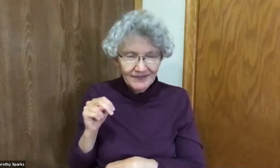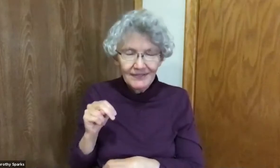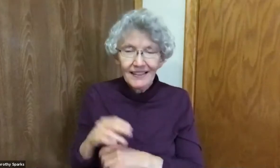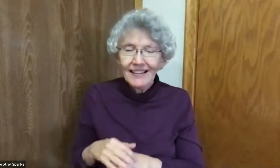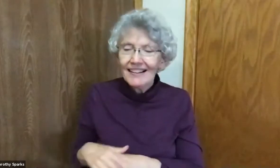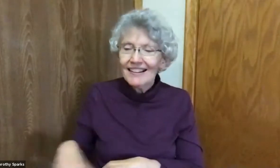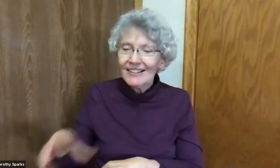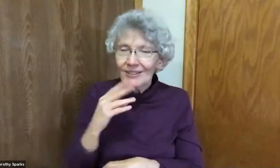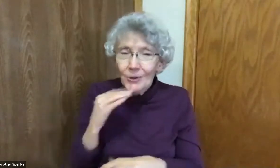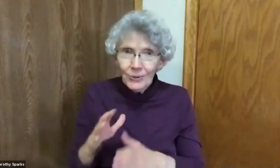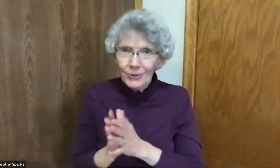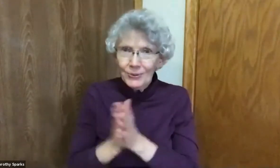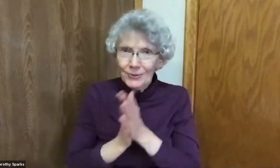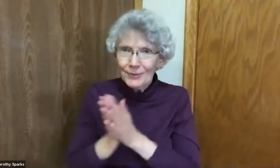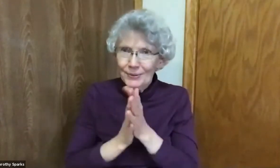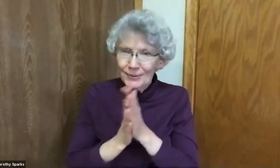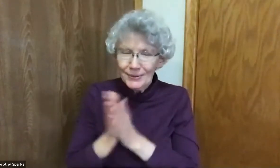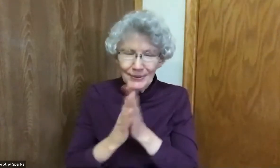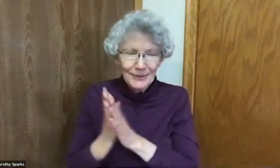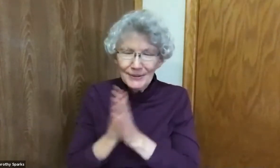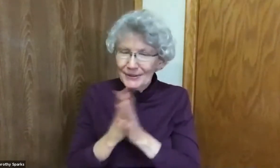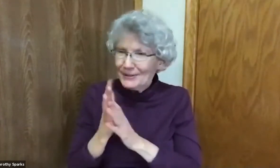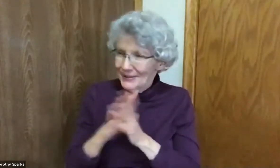the Babylonian control.